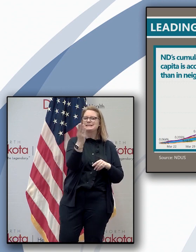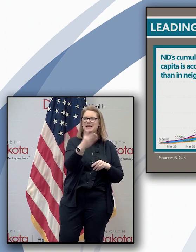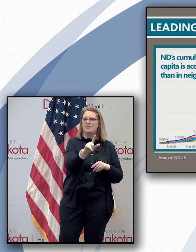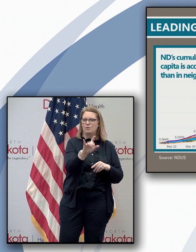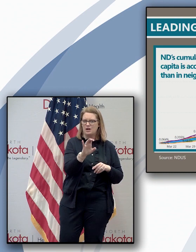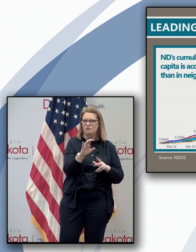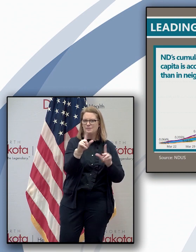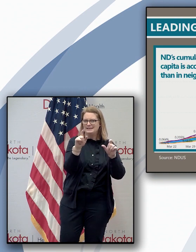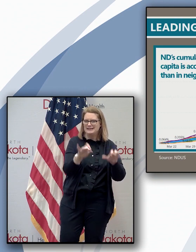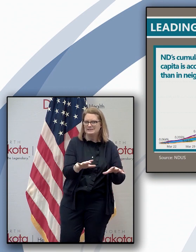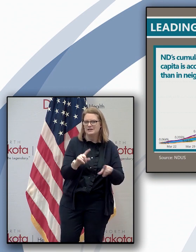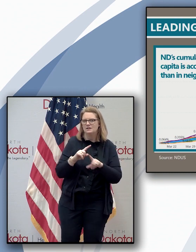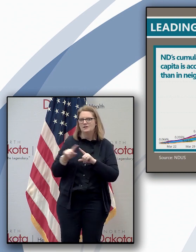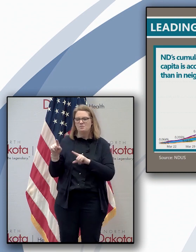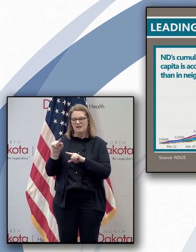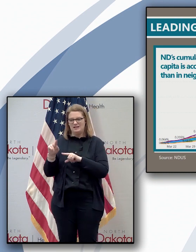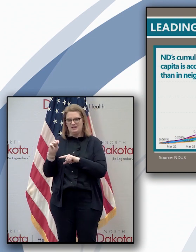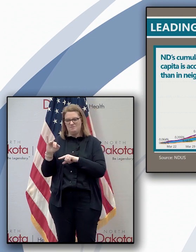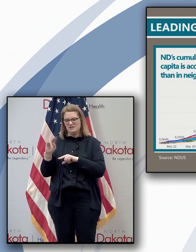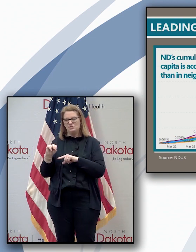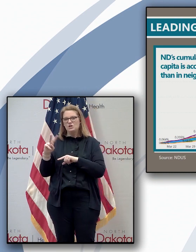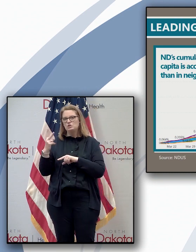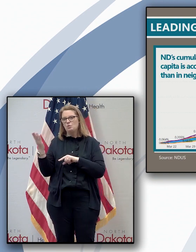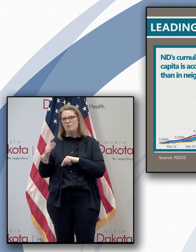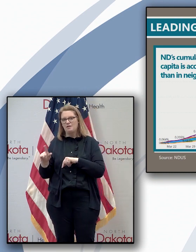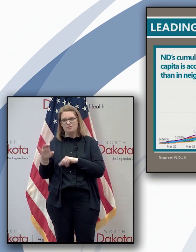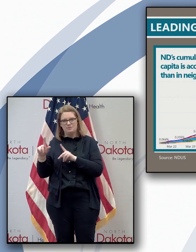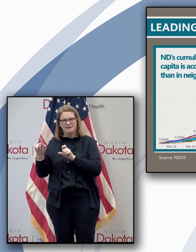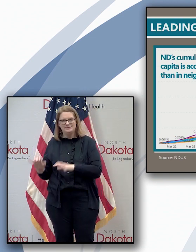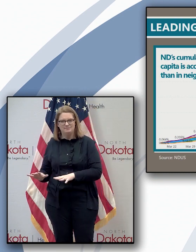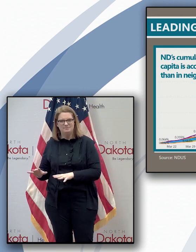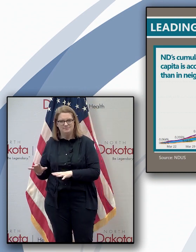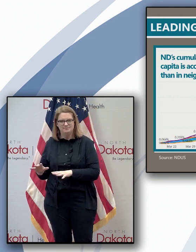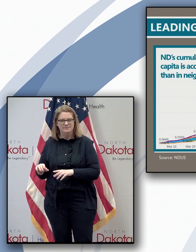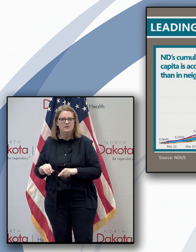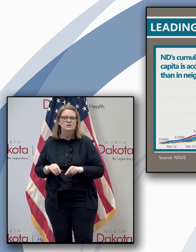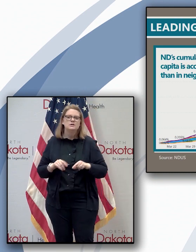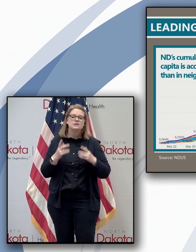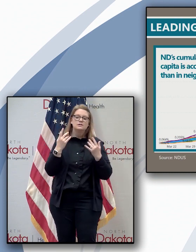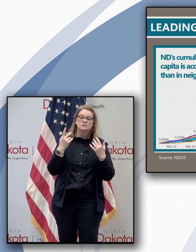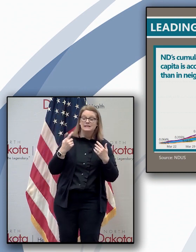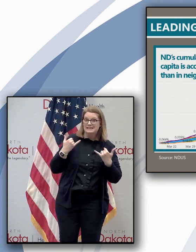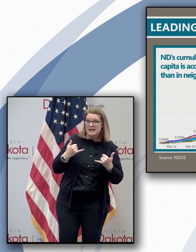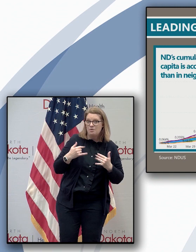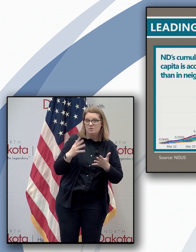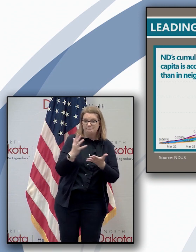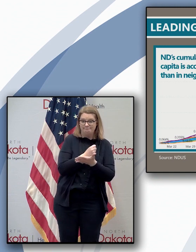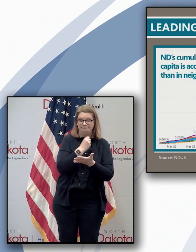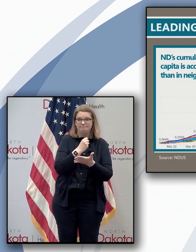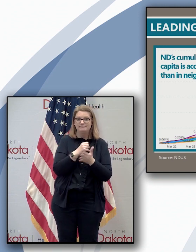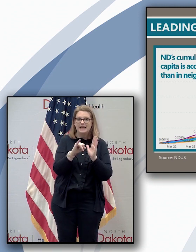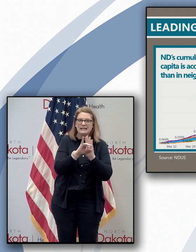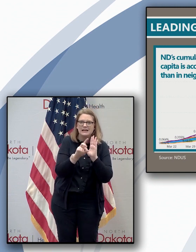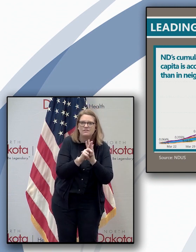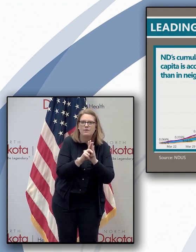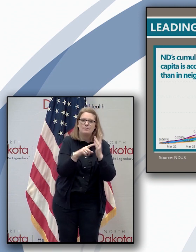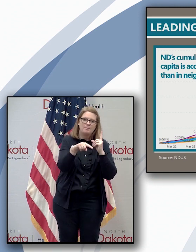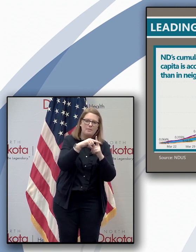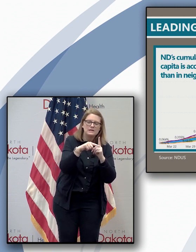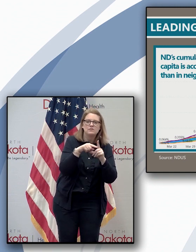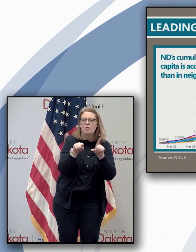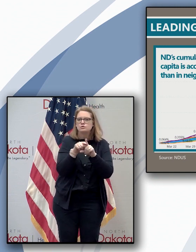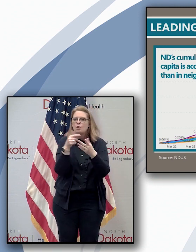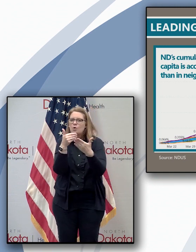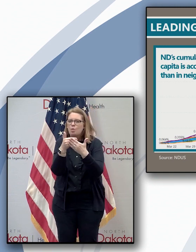does testing matter? When we do testing and we're able to identify positives, we're able to identify also the people who've been in close contact with